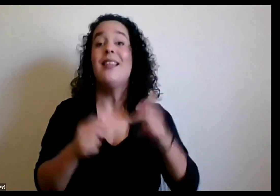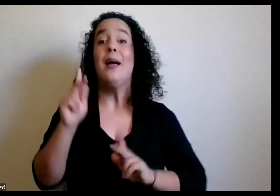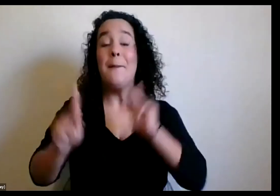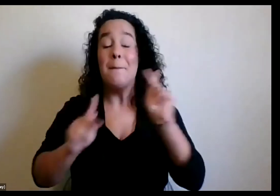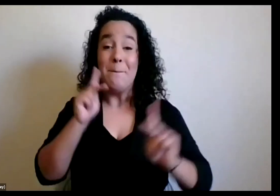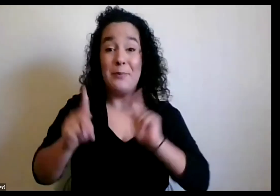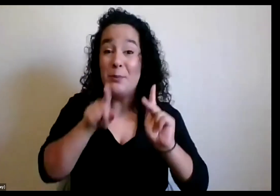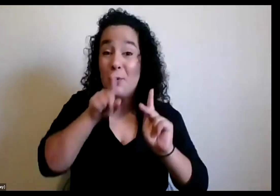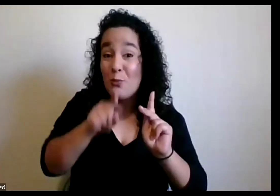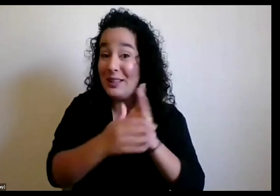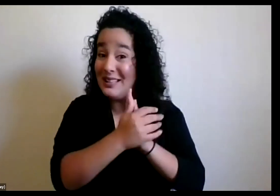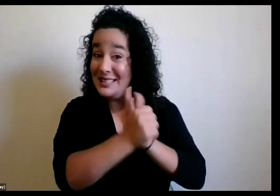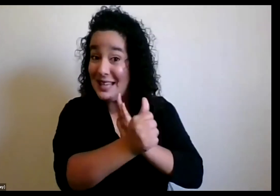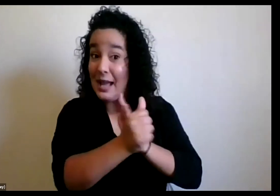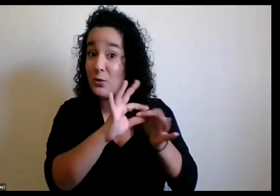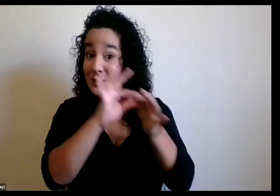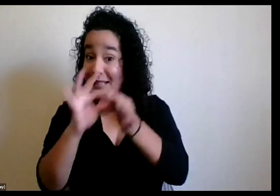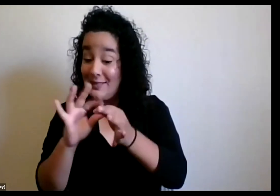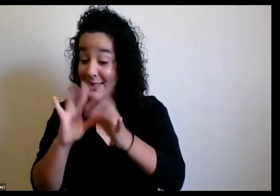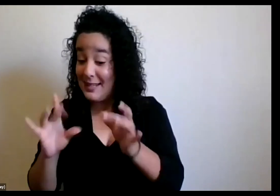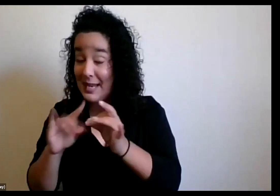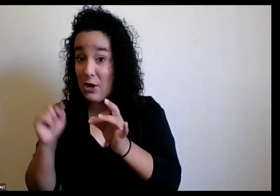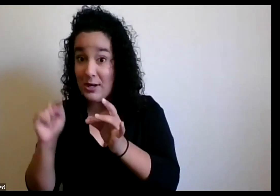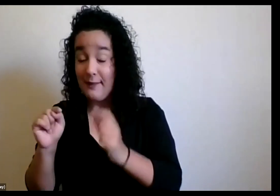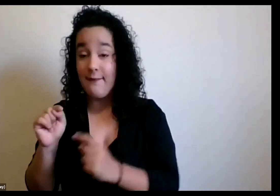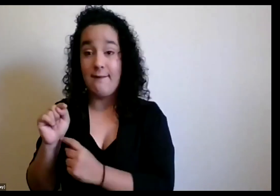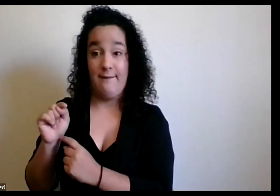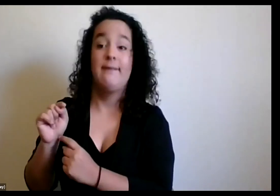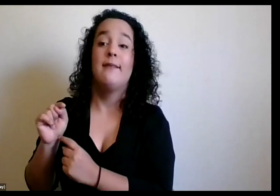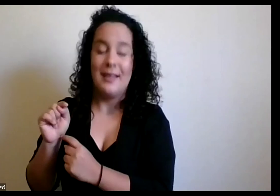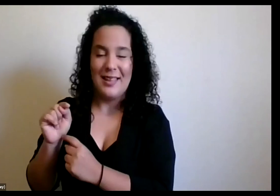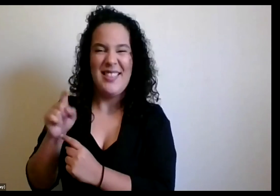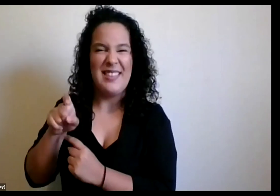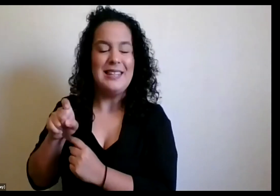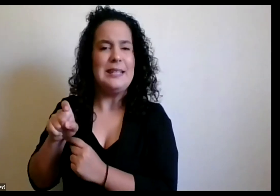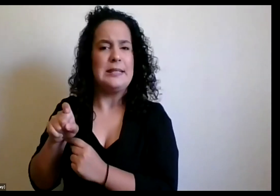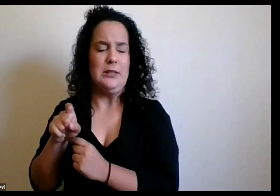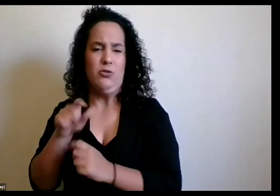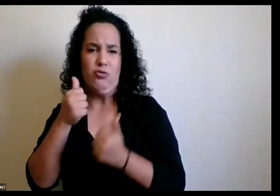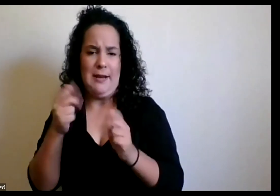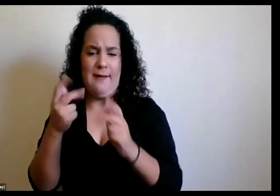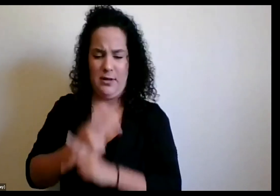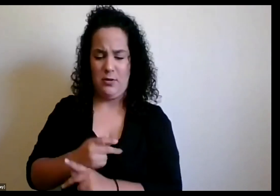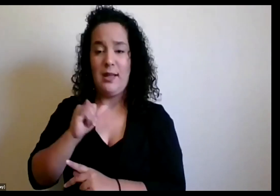on the narrative front, they have to navigate that very quickly. And Anat was talking about this